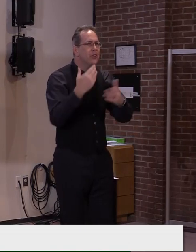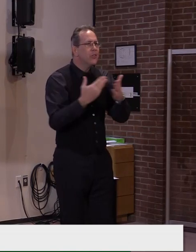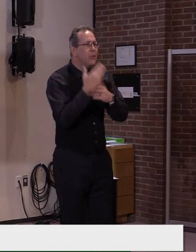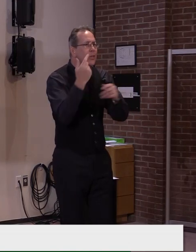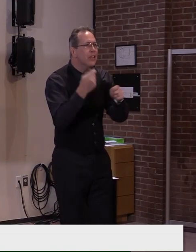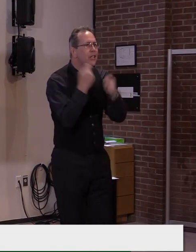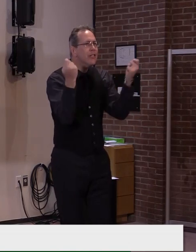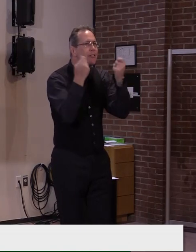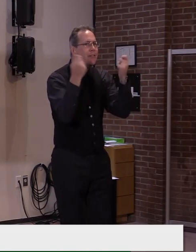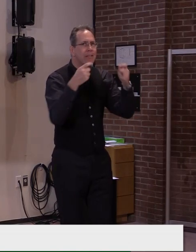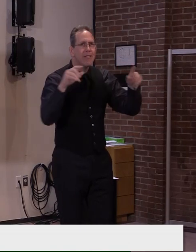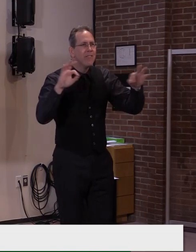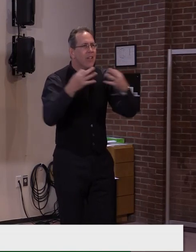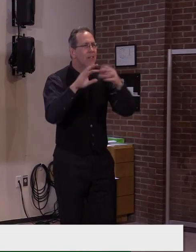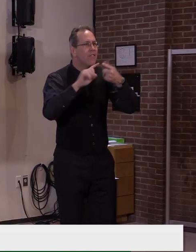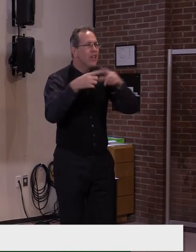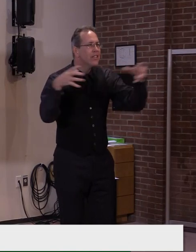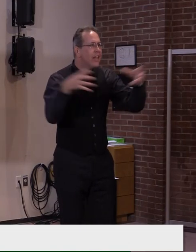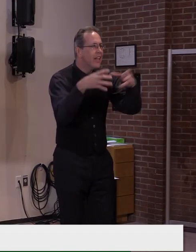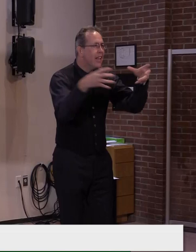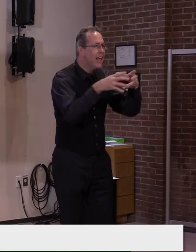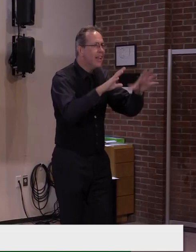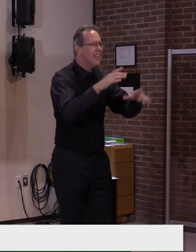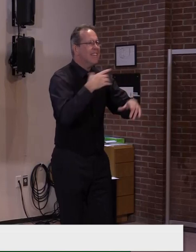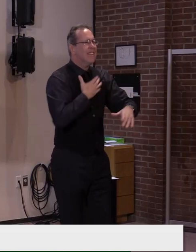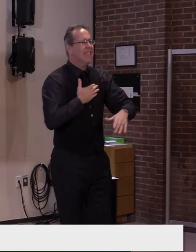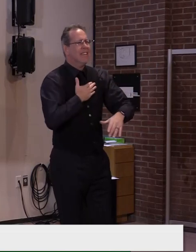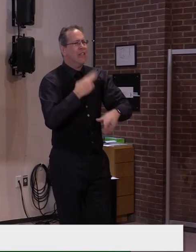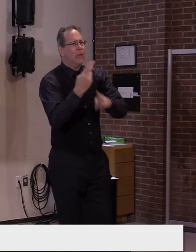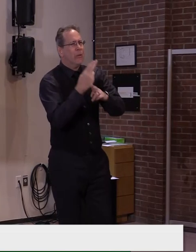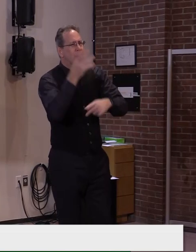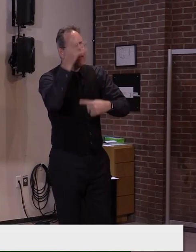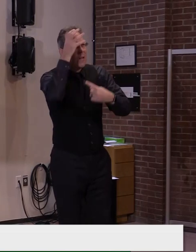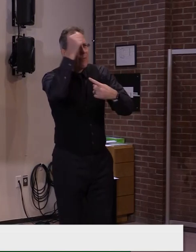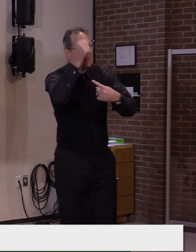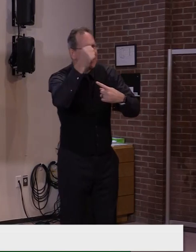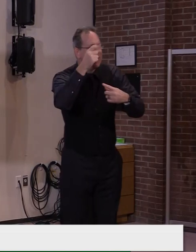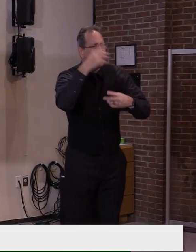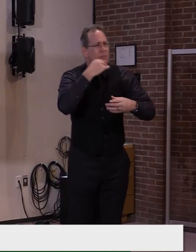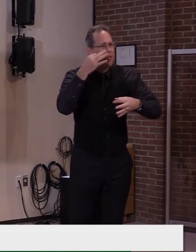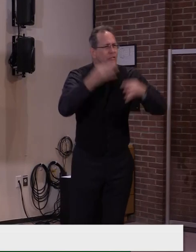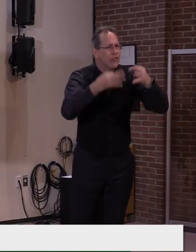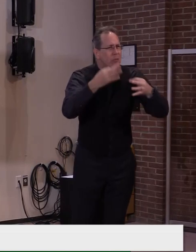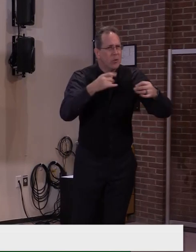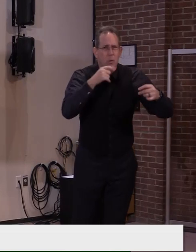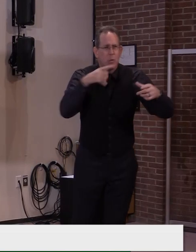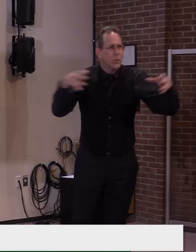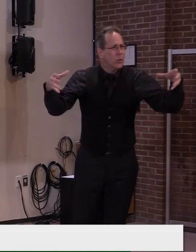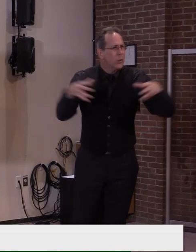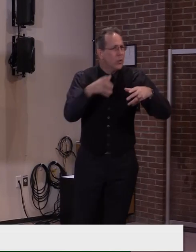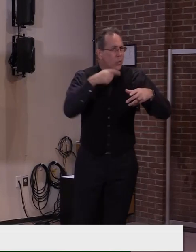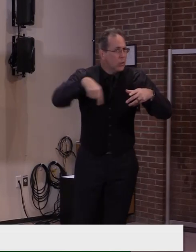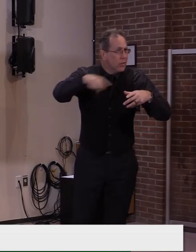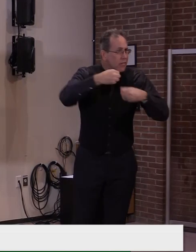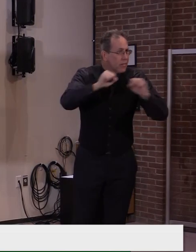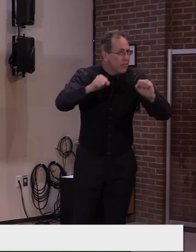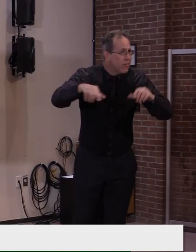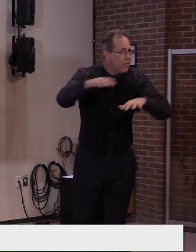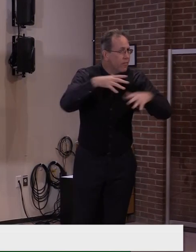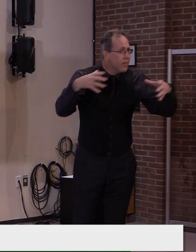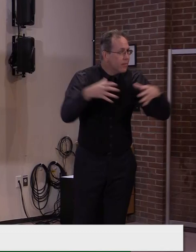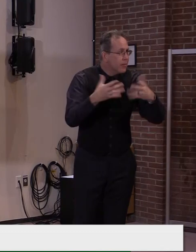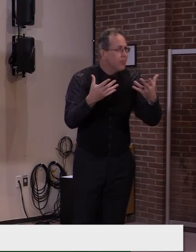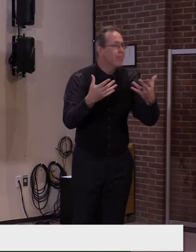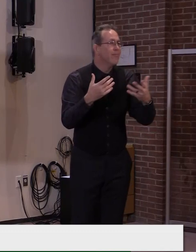of COVID cases in check. These steps are the following. Number one, get vaccinated and boosted.